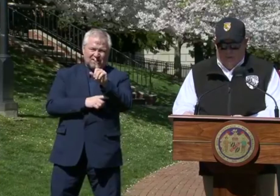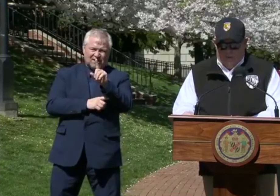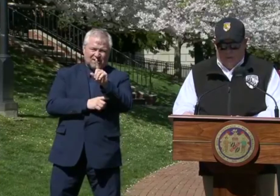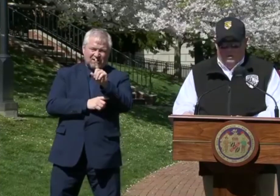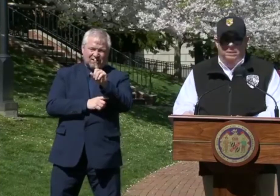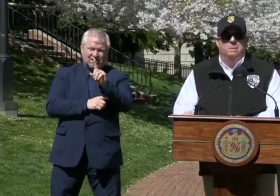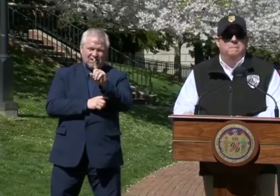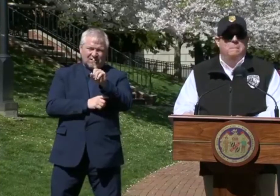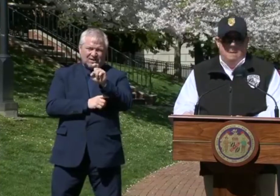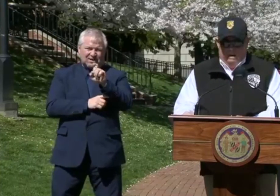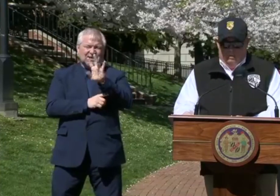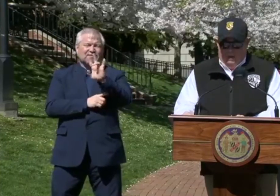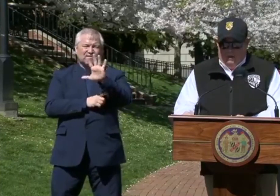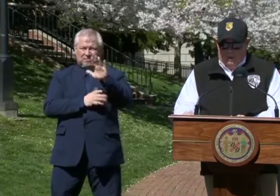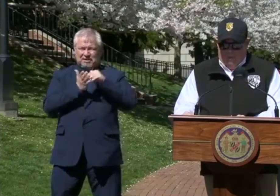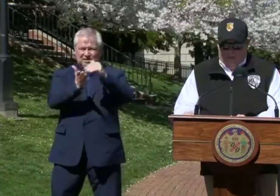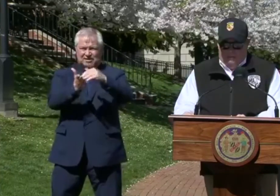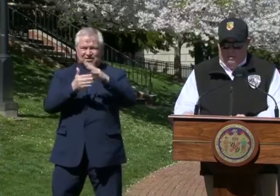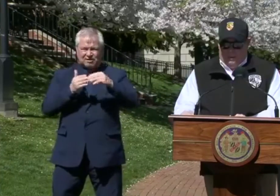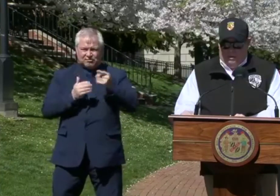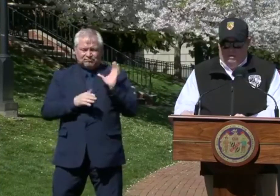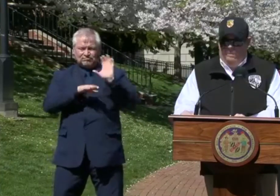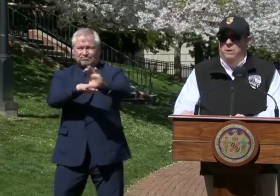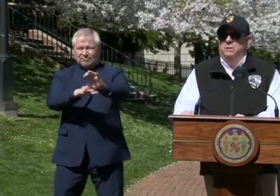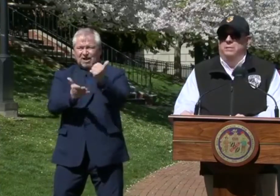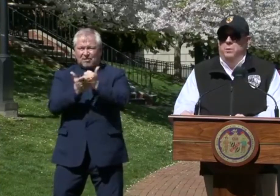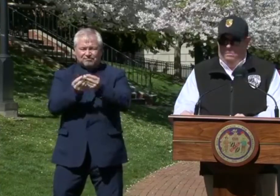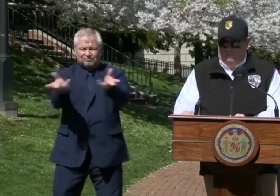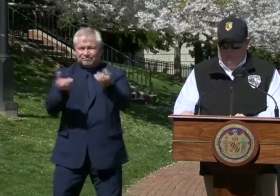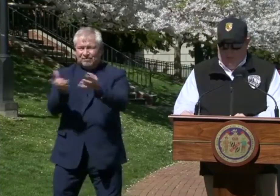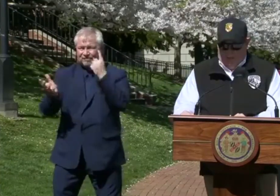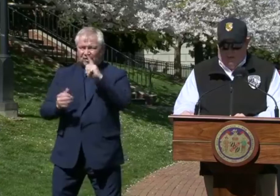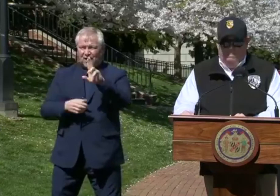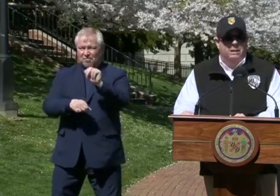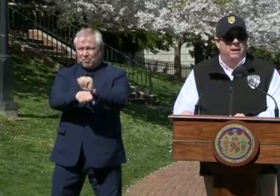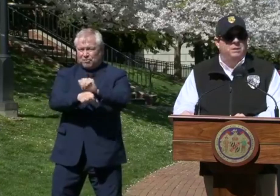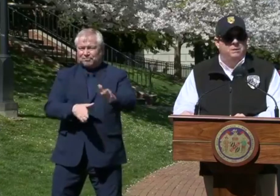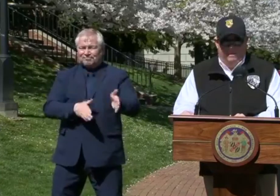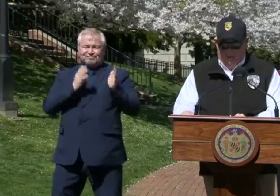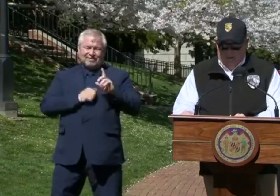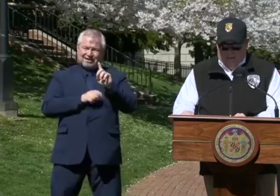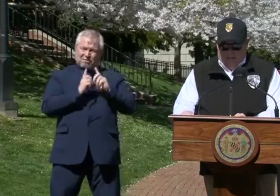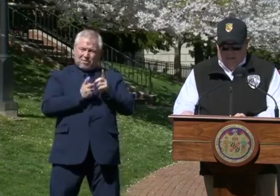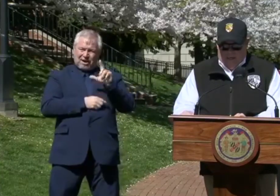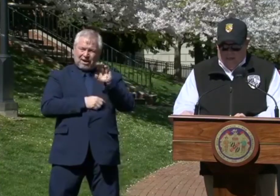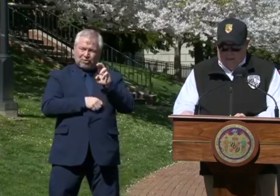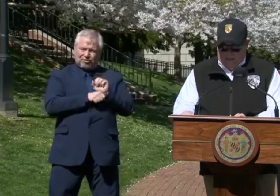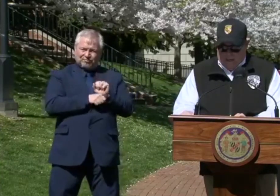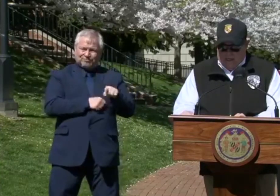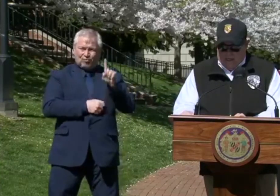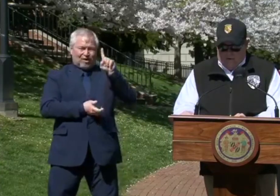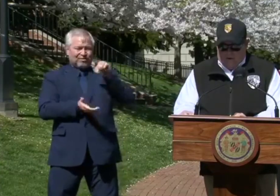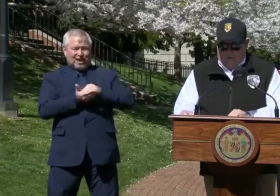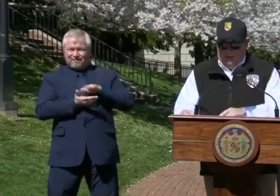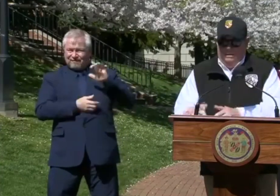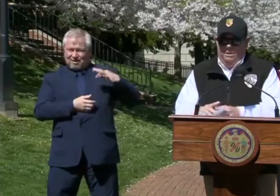of their employees. The Maryland Department of Labor has already received more than 1,500 applications, and today